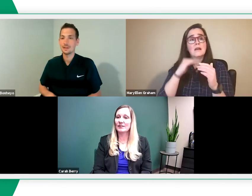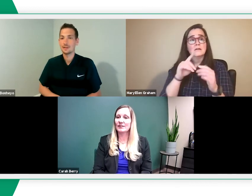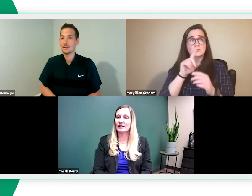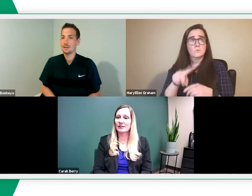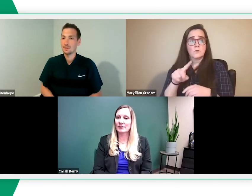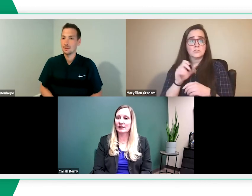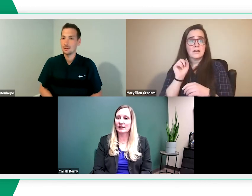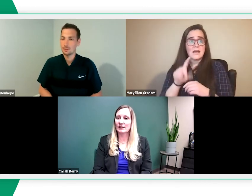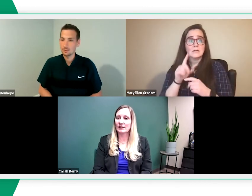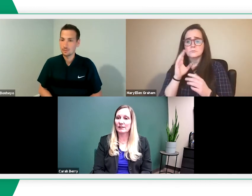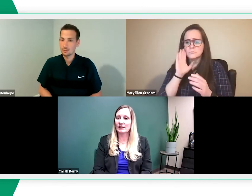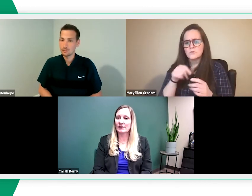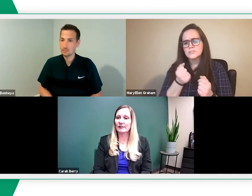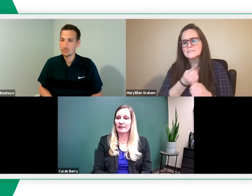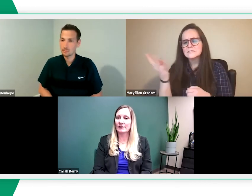next question.